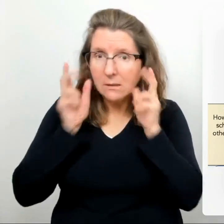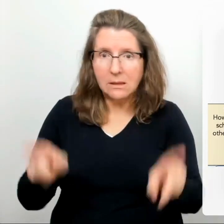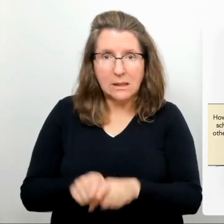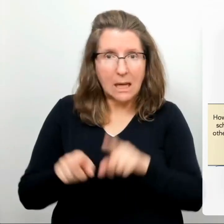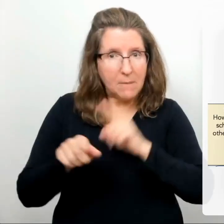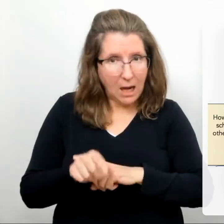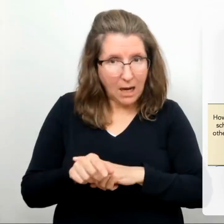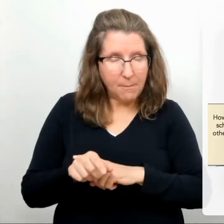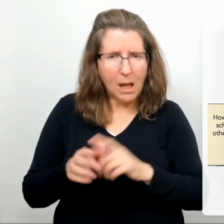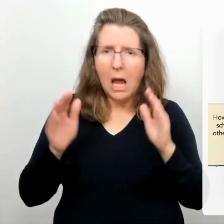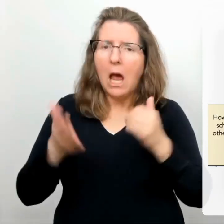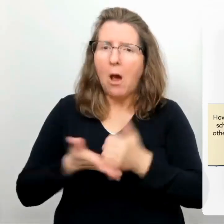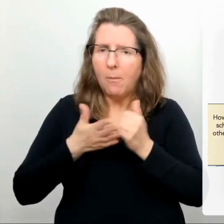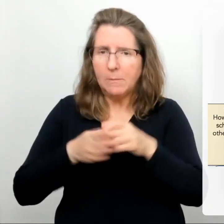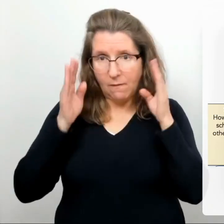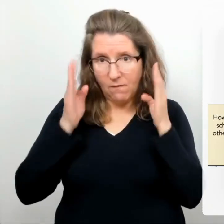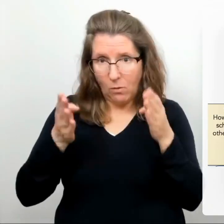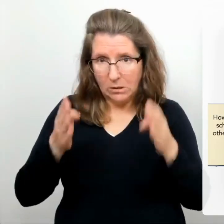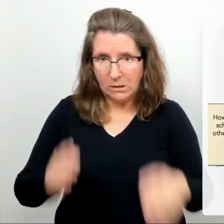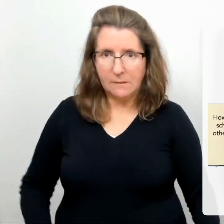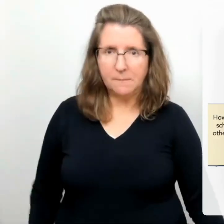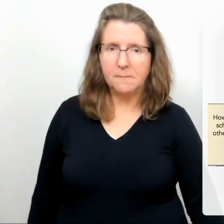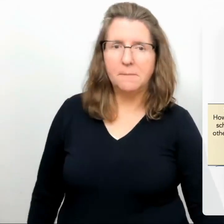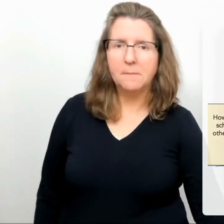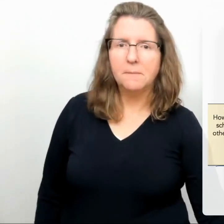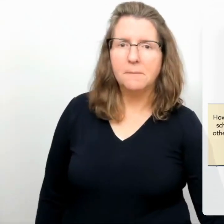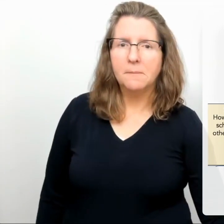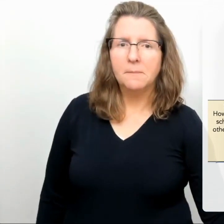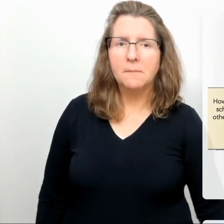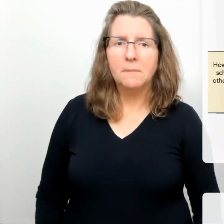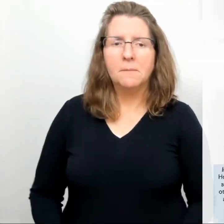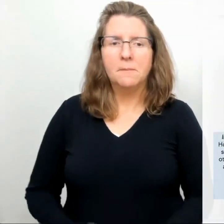to others. It will help him focus.